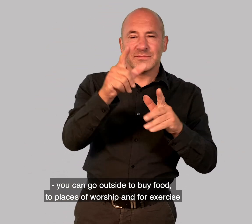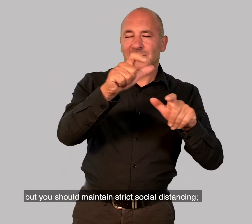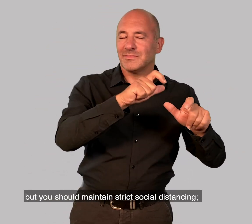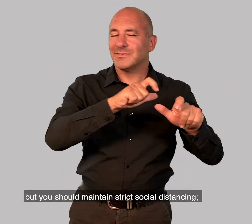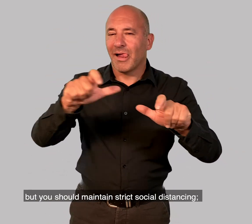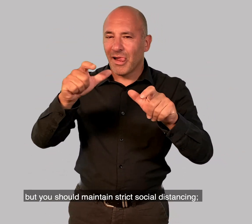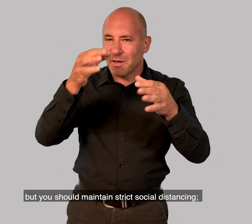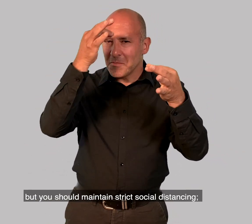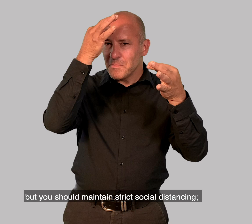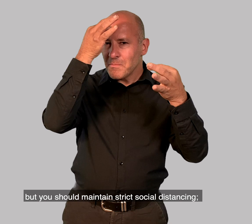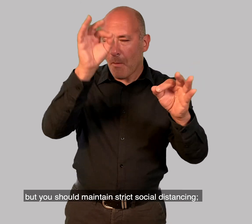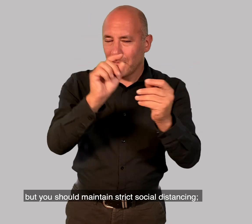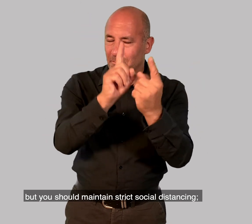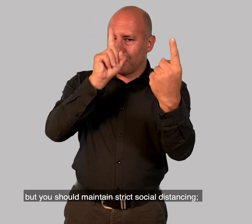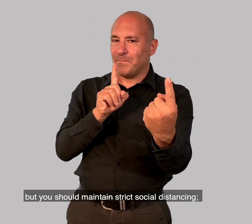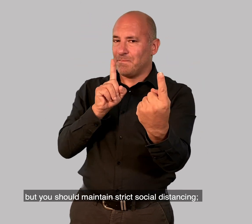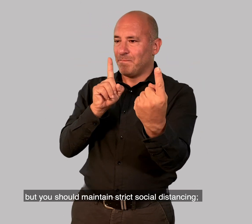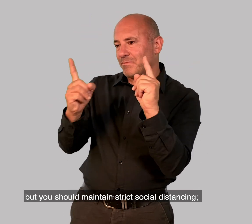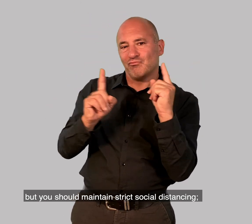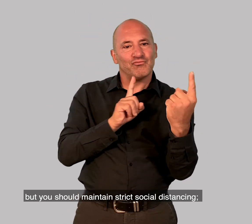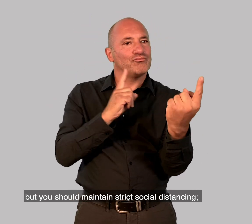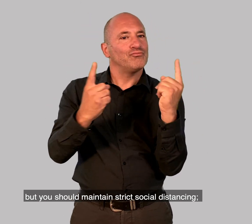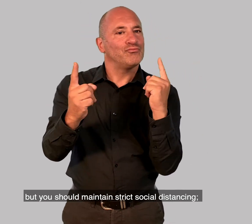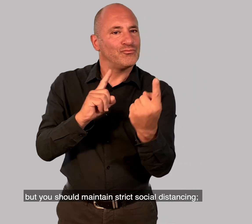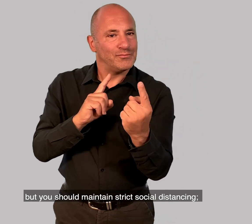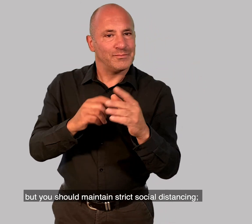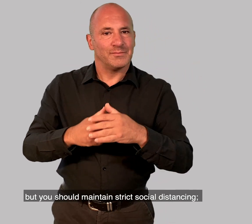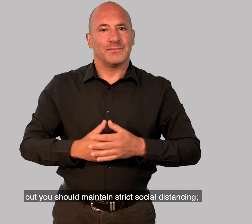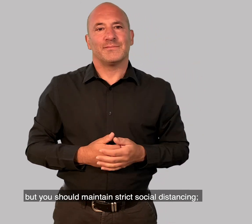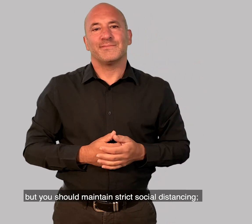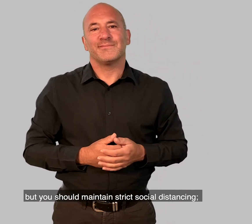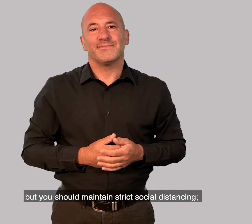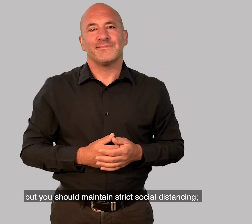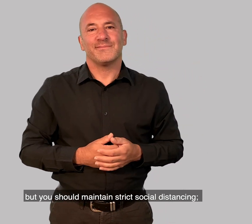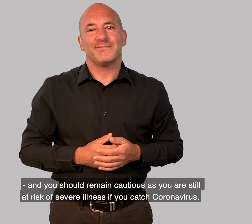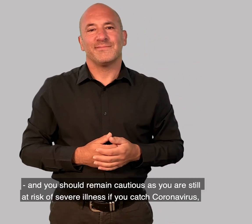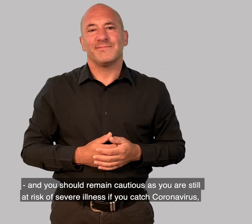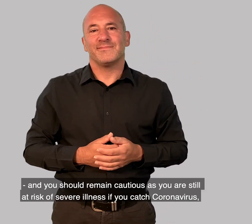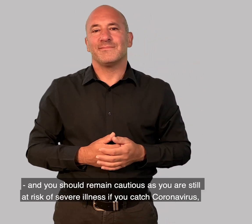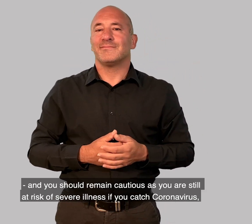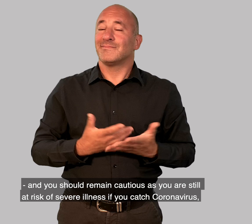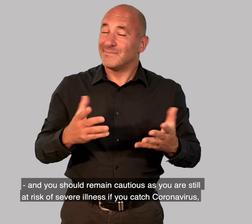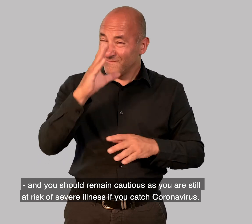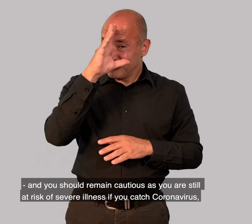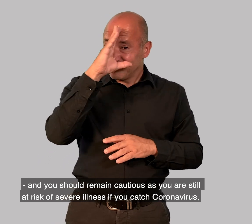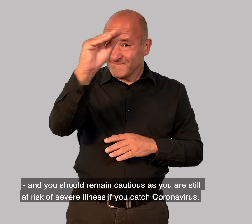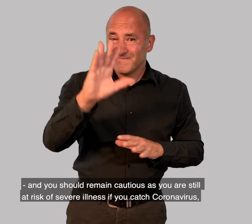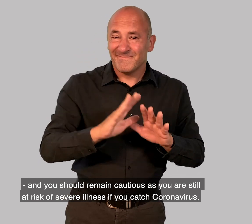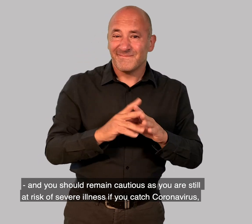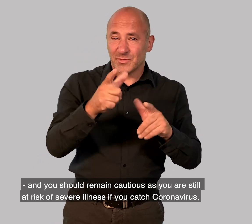strict social distancing. And you should remain cautious as you are still at risk of severe illness